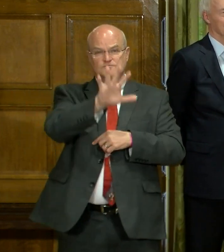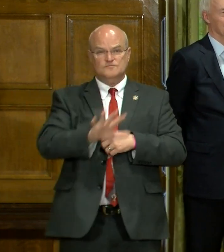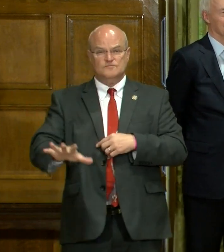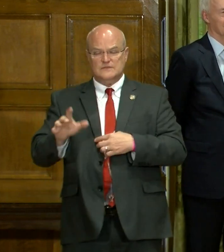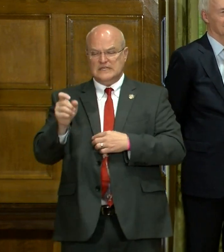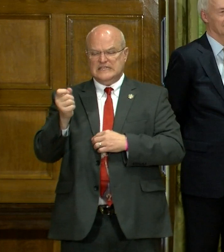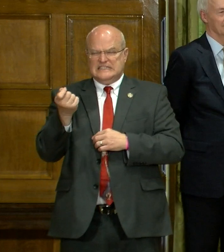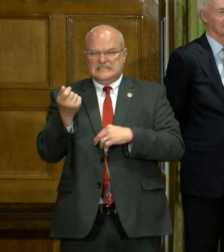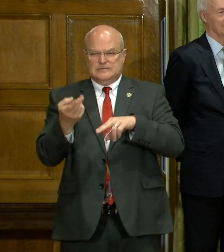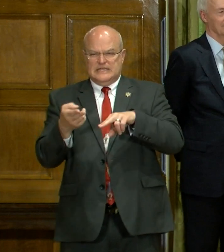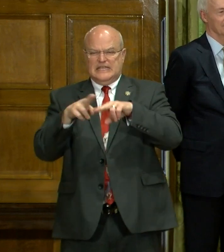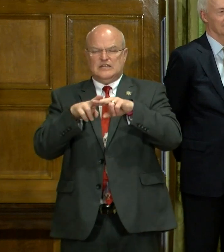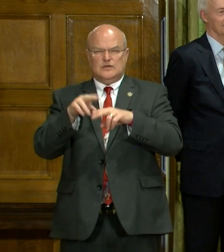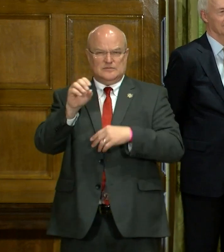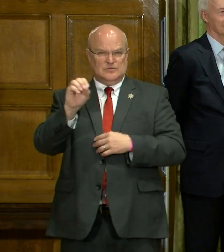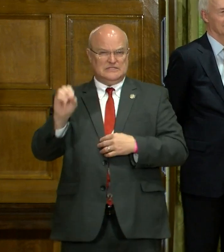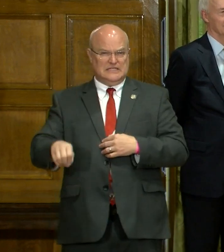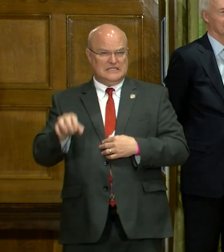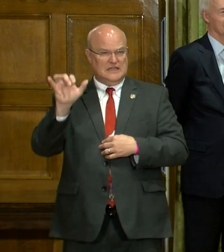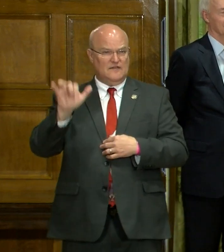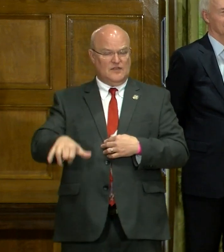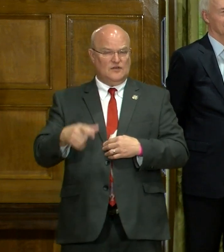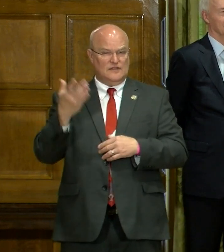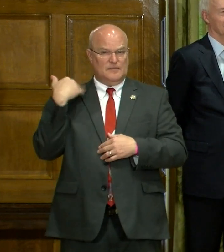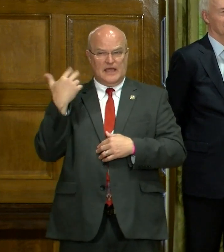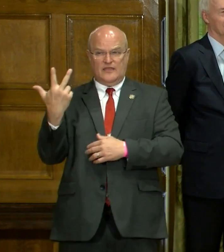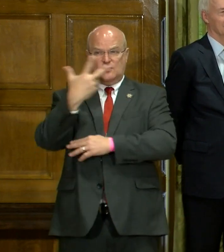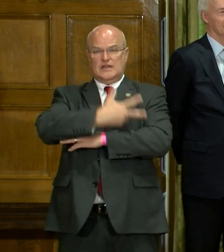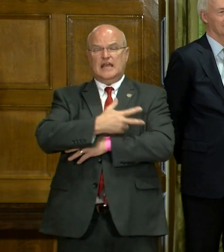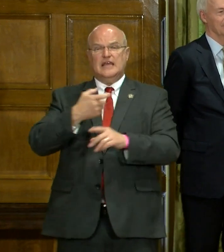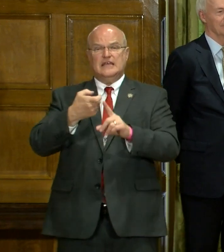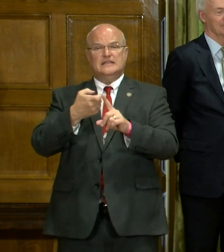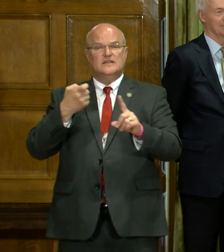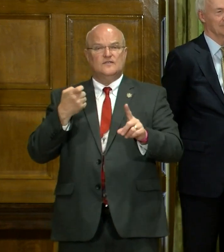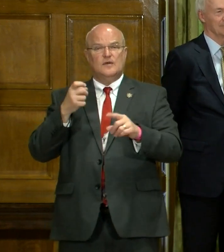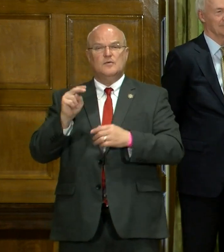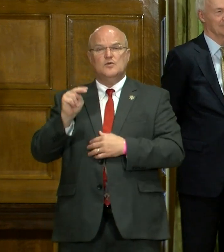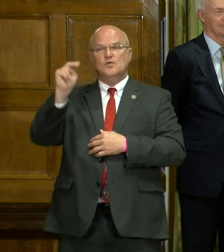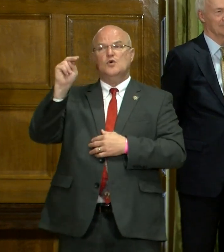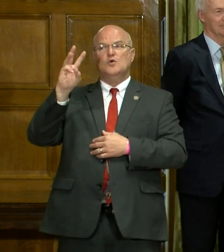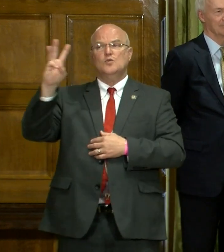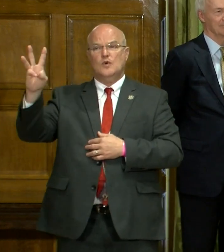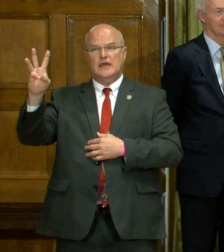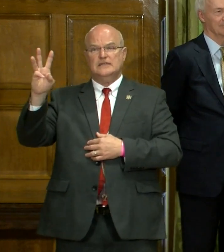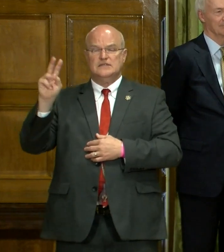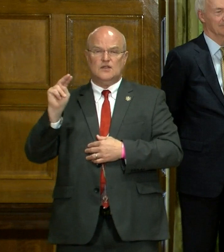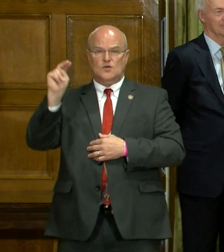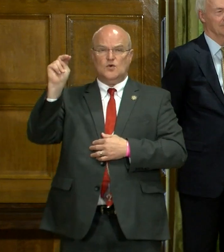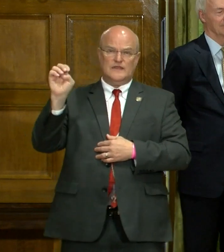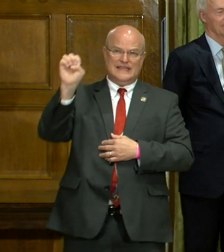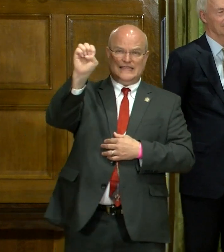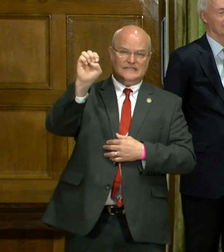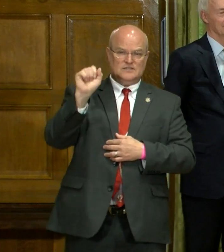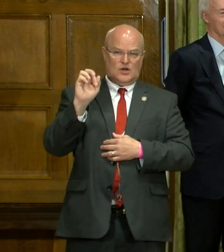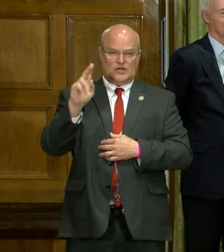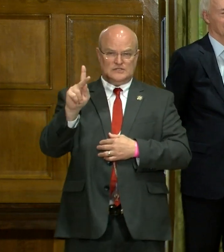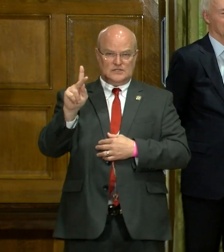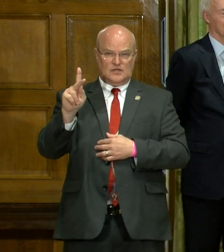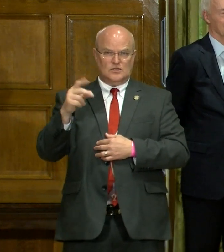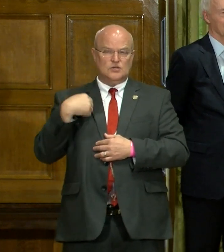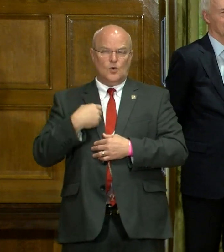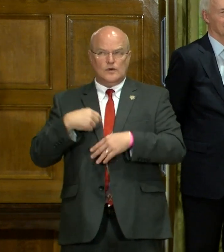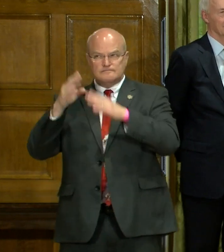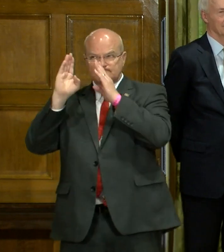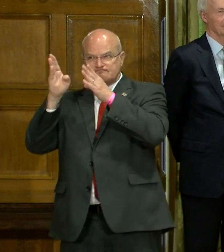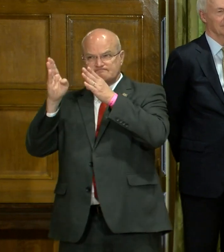a slight increase in percentage of those the last 3 days coming from northwest and northeast Arkansas. So we're going to give some